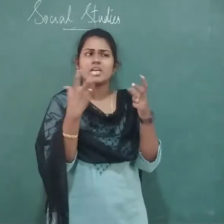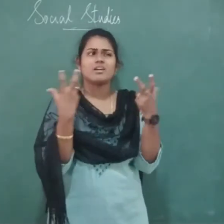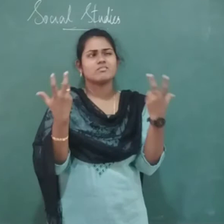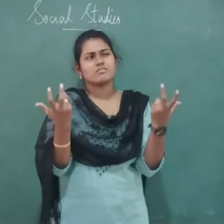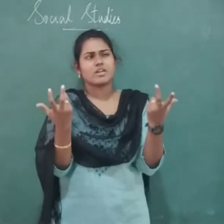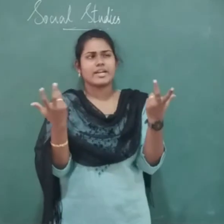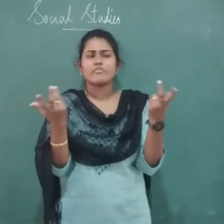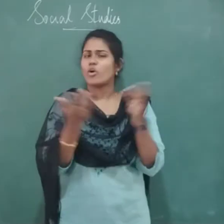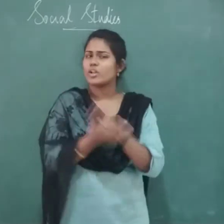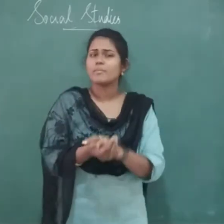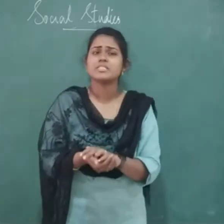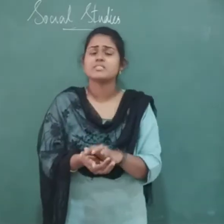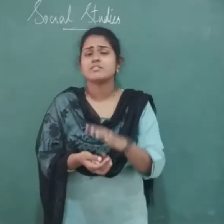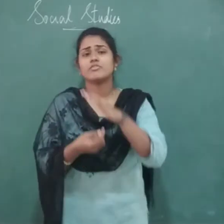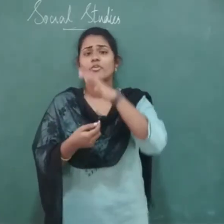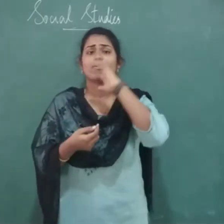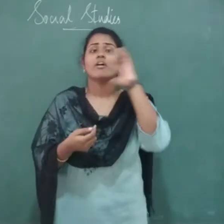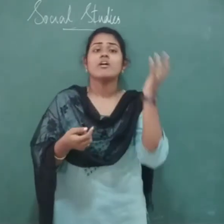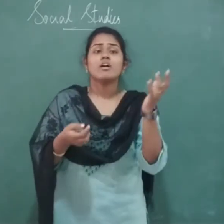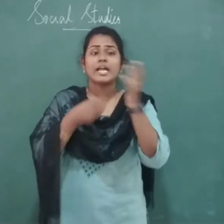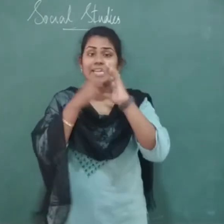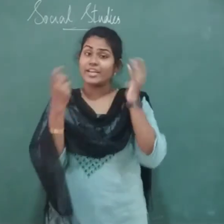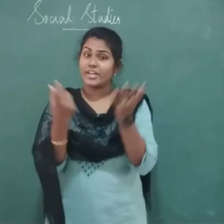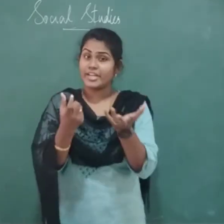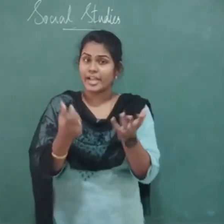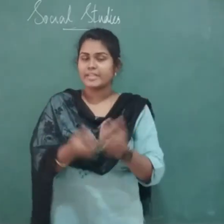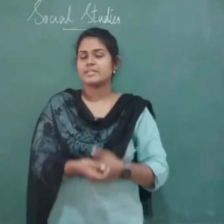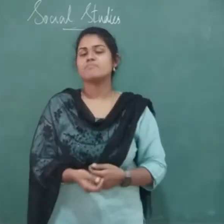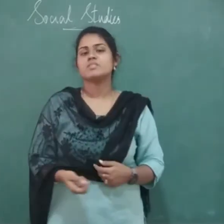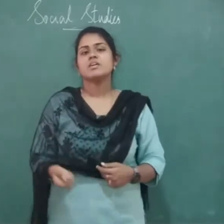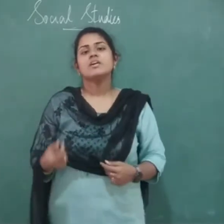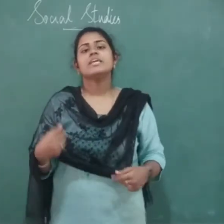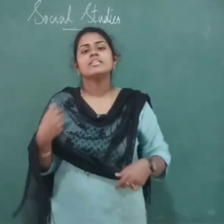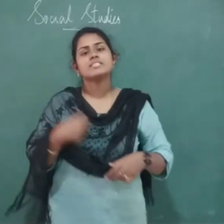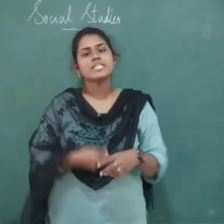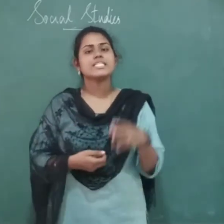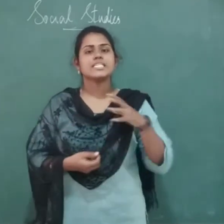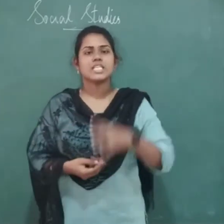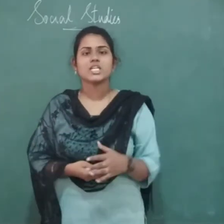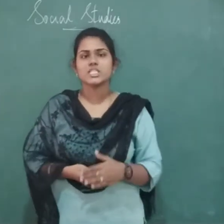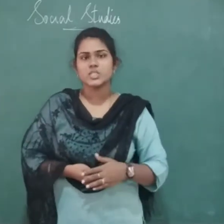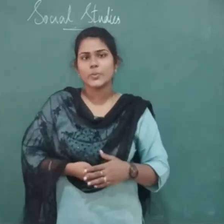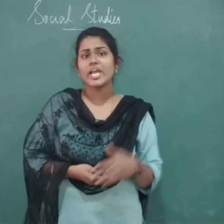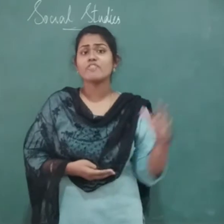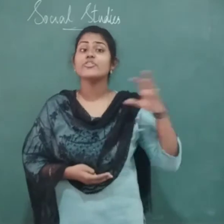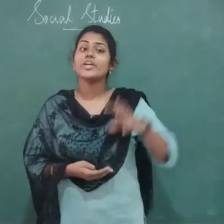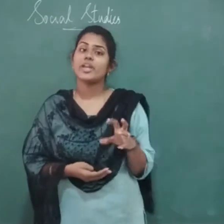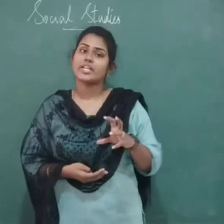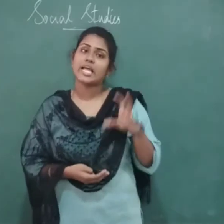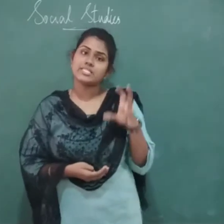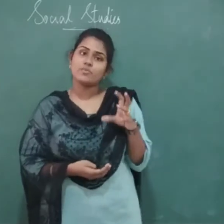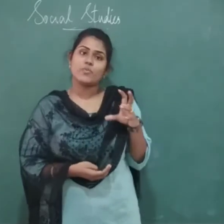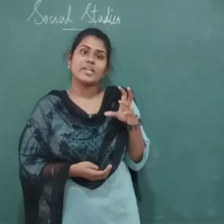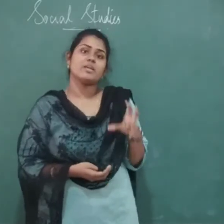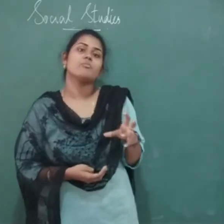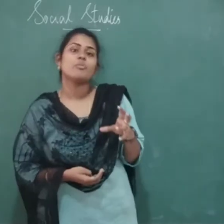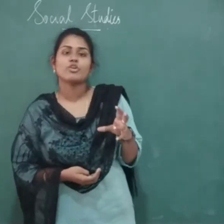yeah, kind of ornaments for and decorating items. These things they started doing, and figurine, that's a very important